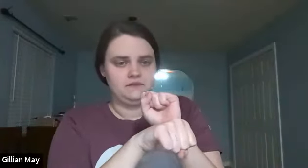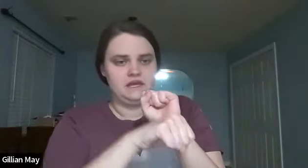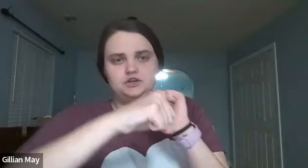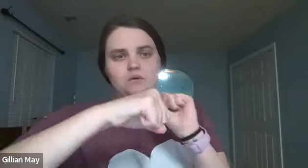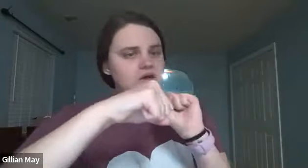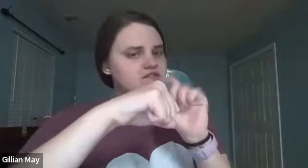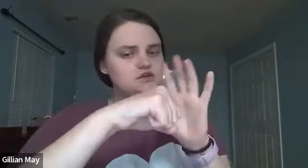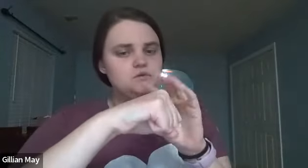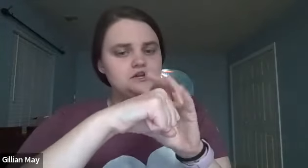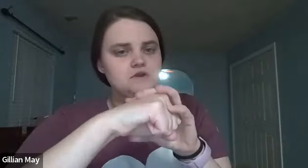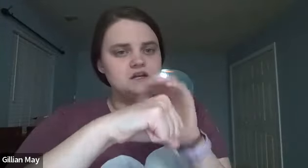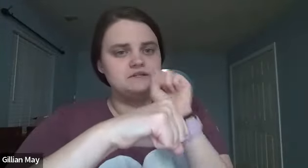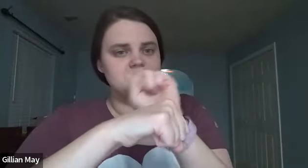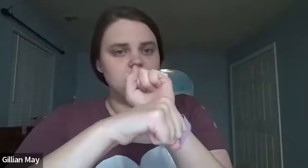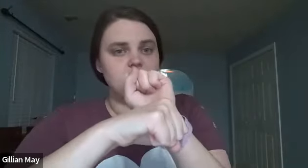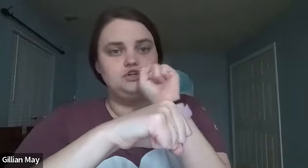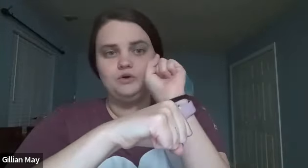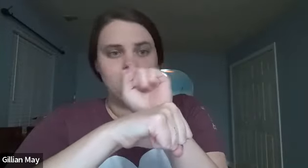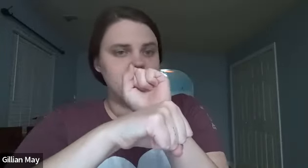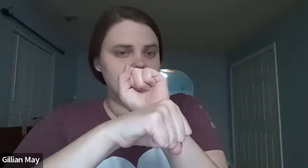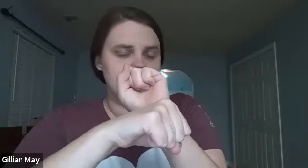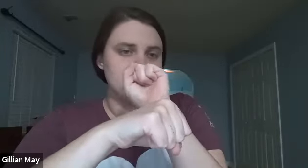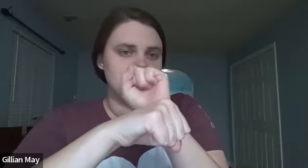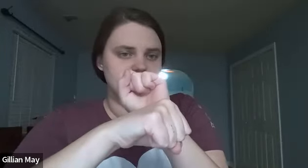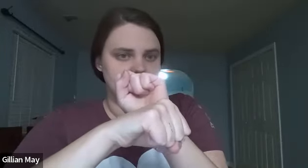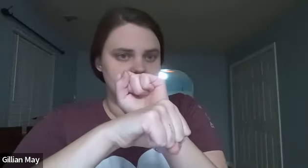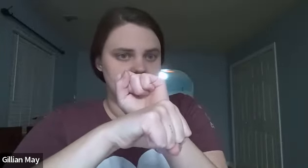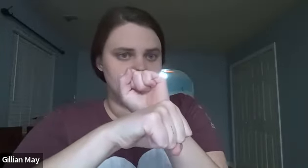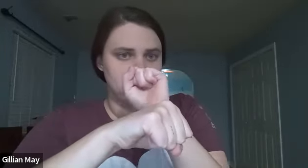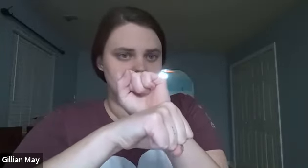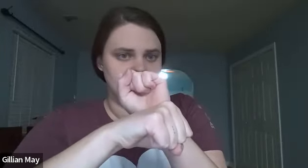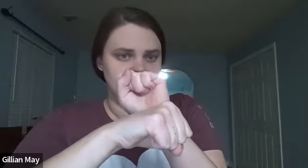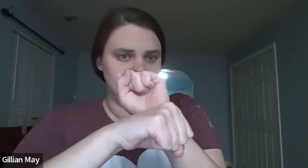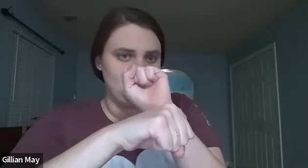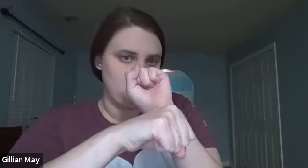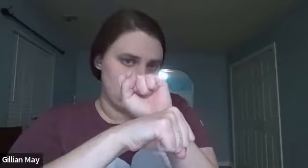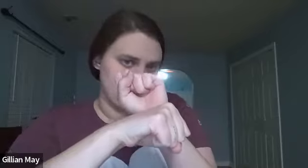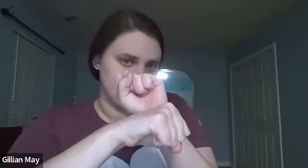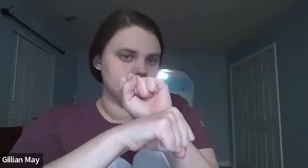And you don't want, so you want your non-dominant to move at all. Your only hand moving is your dominant. Work.